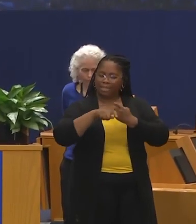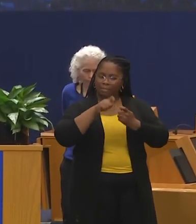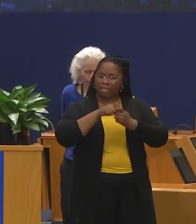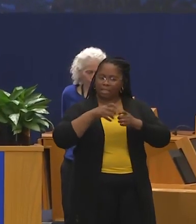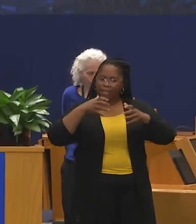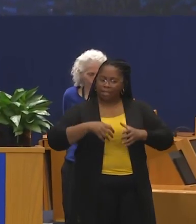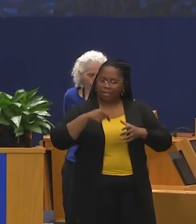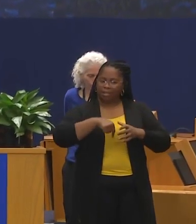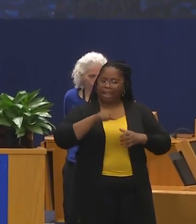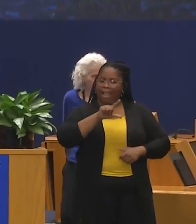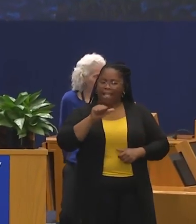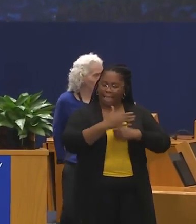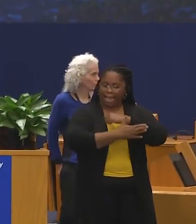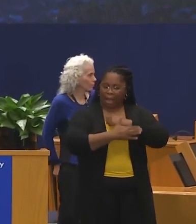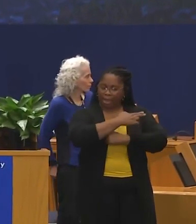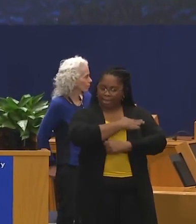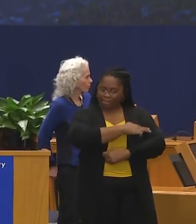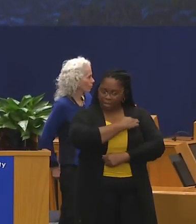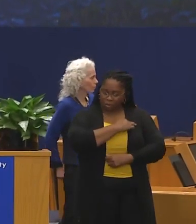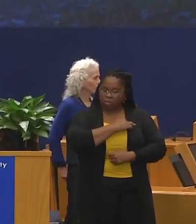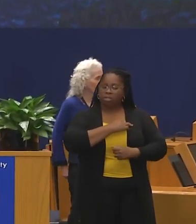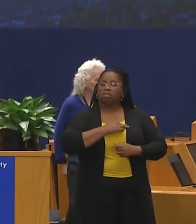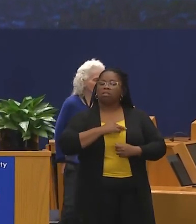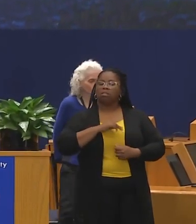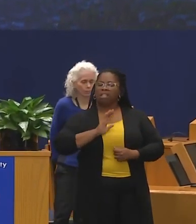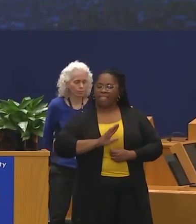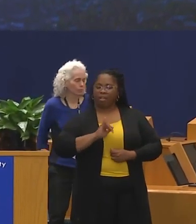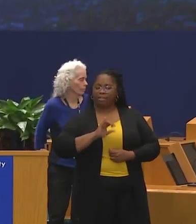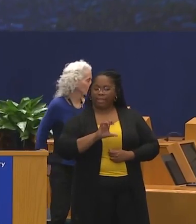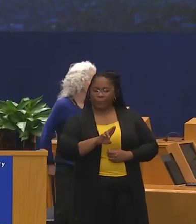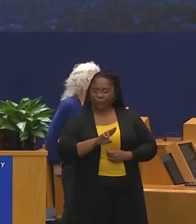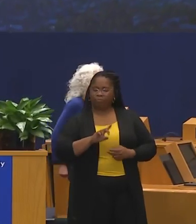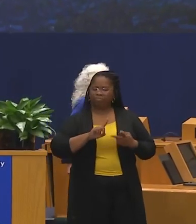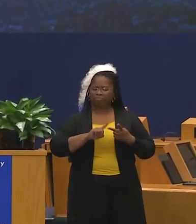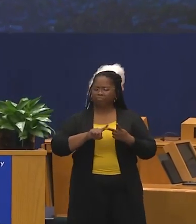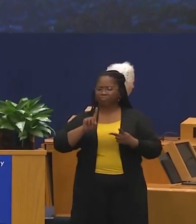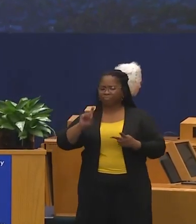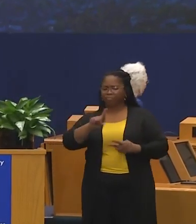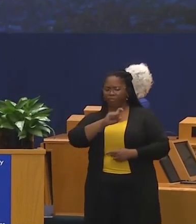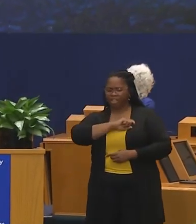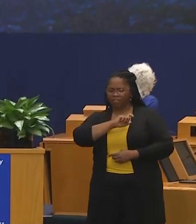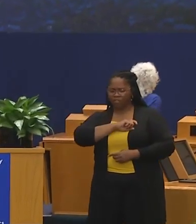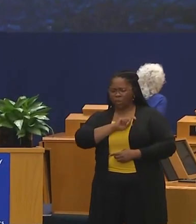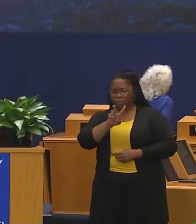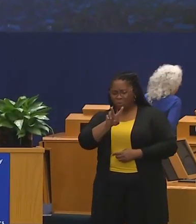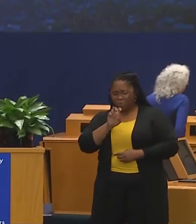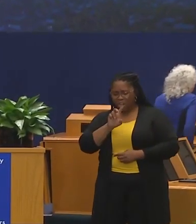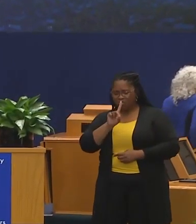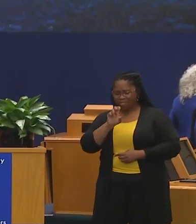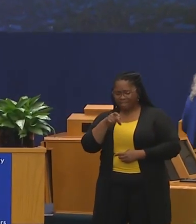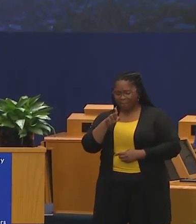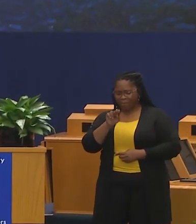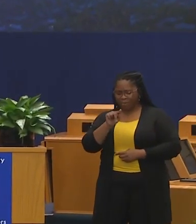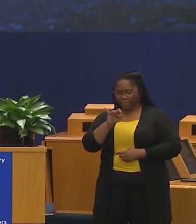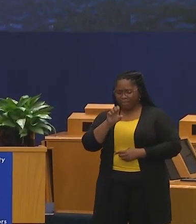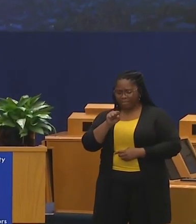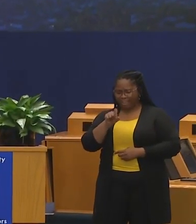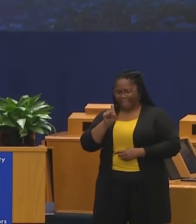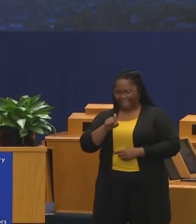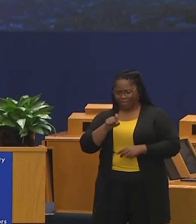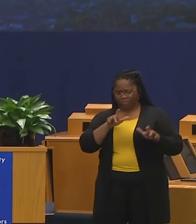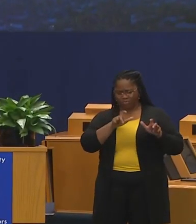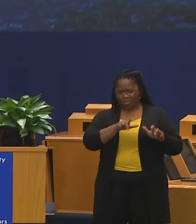in LA County hospitals and in the ICU. And then a question for the sheriff. 200 deputies had to quarantine back in March. Will